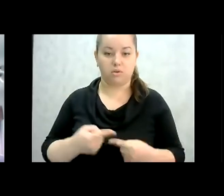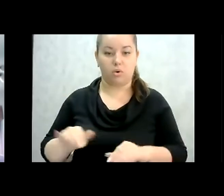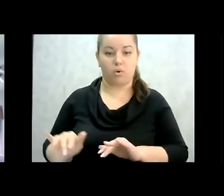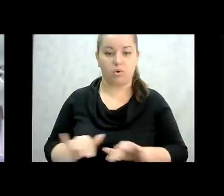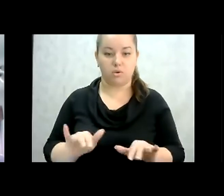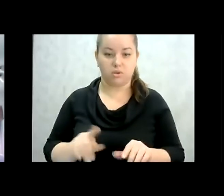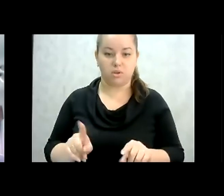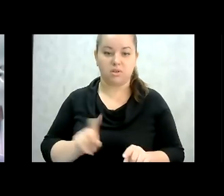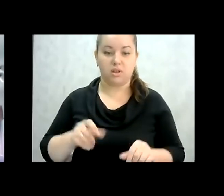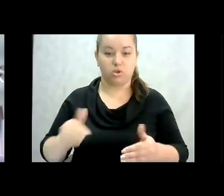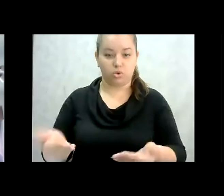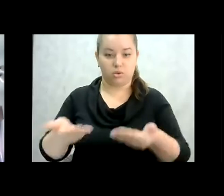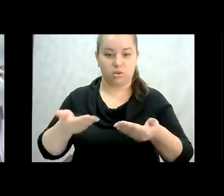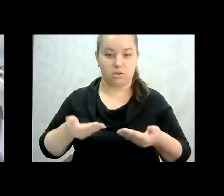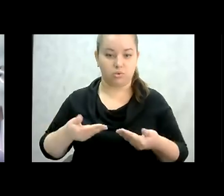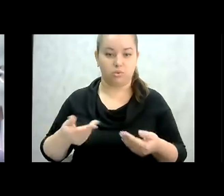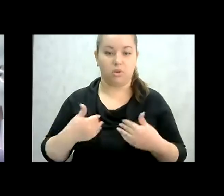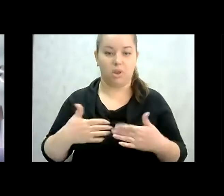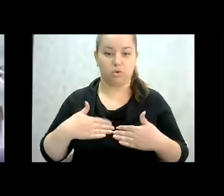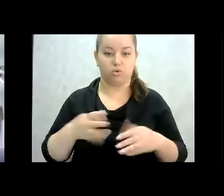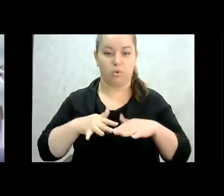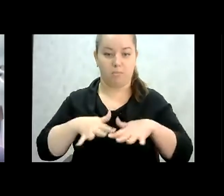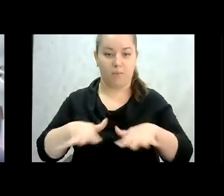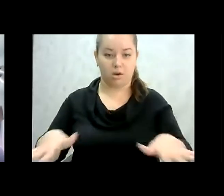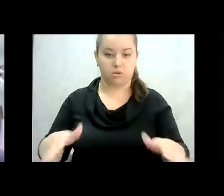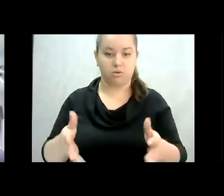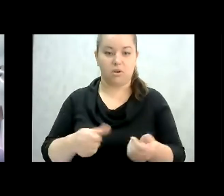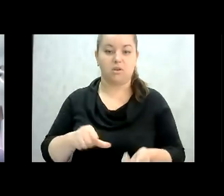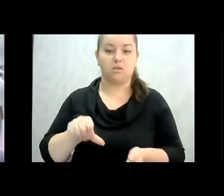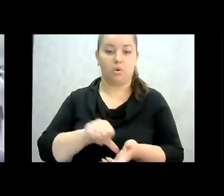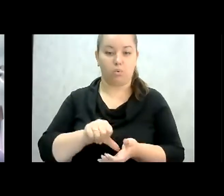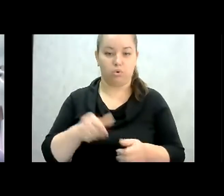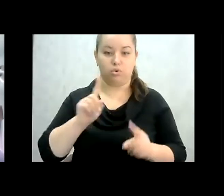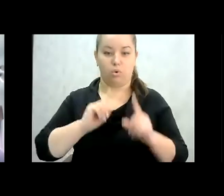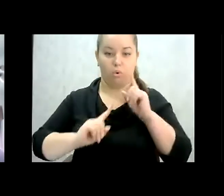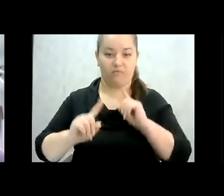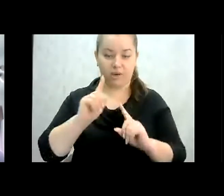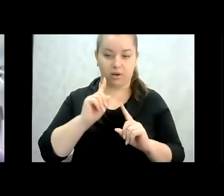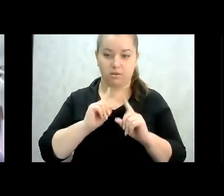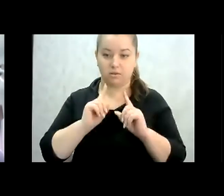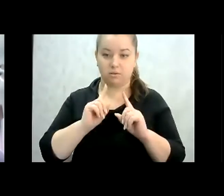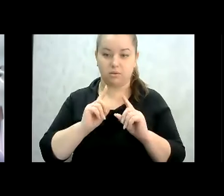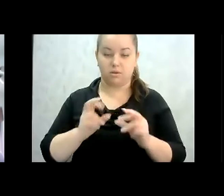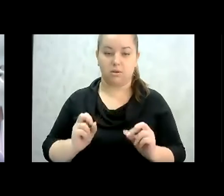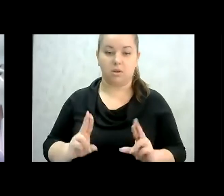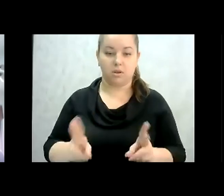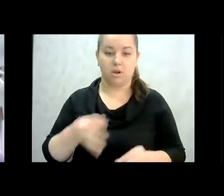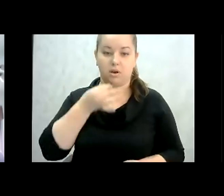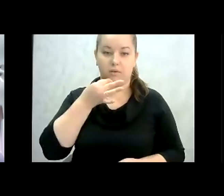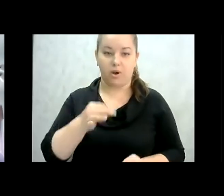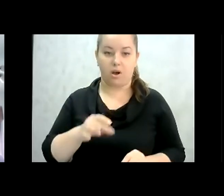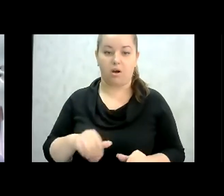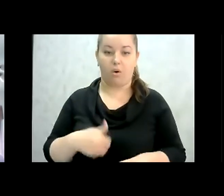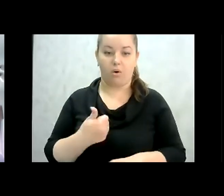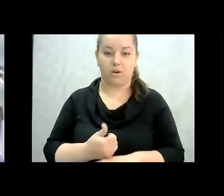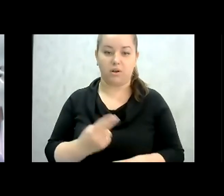agreed to participate. I do believe, as Mr. Chairman Didenko said, that now is a very appropriate time